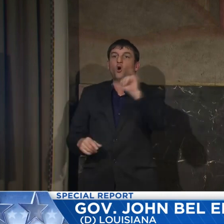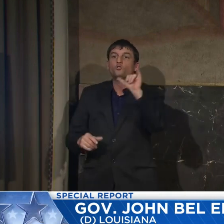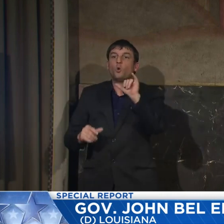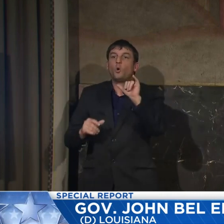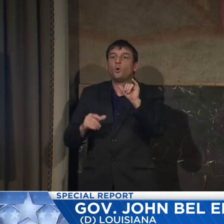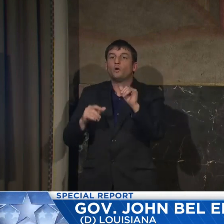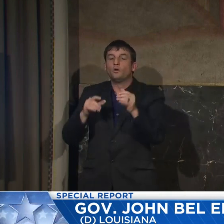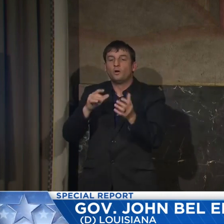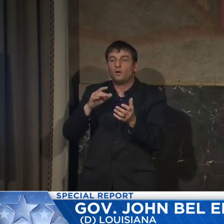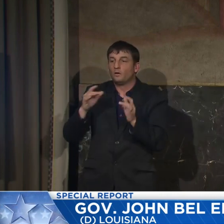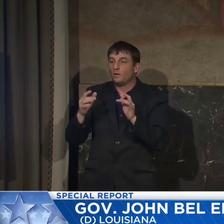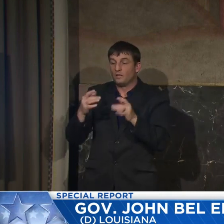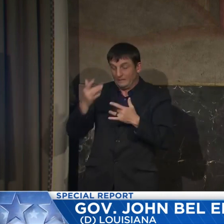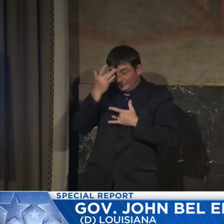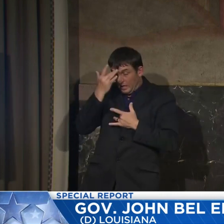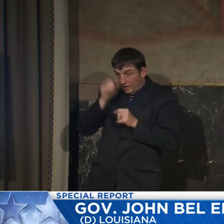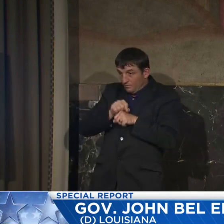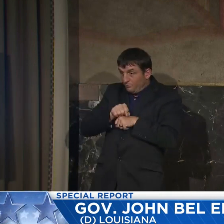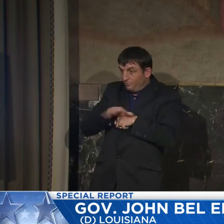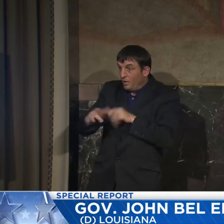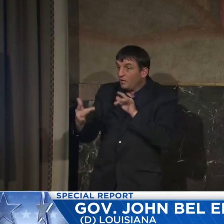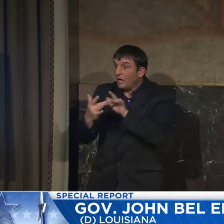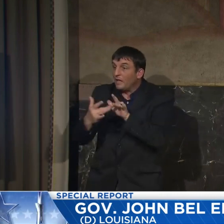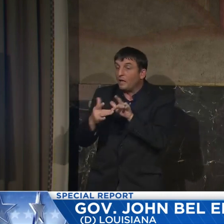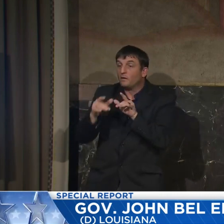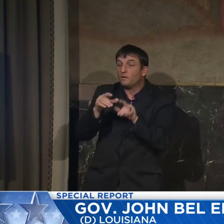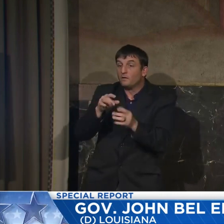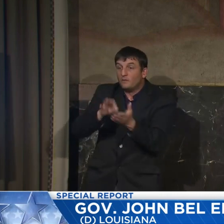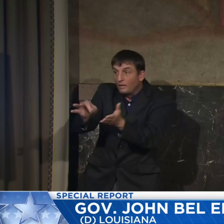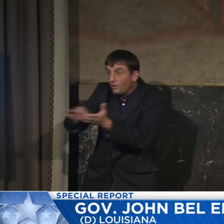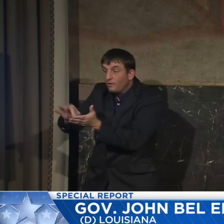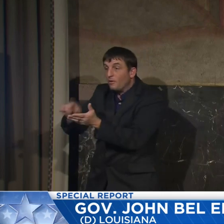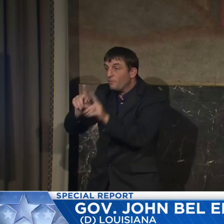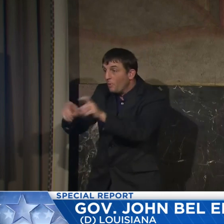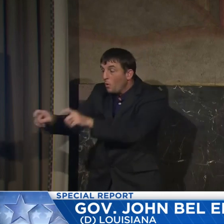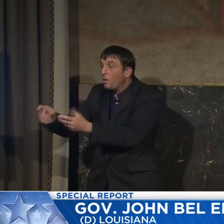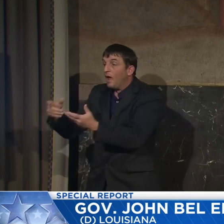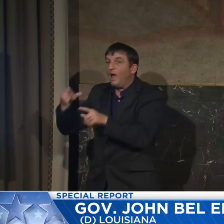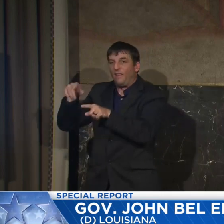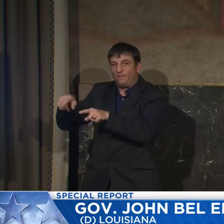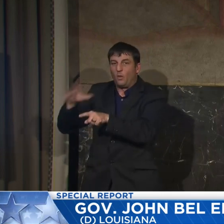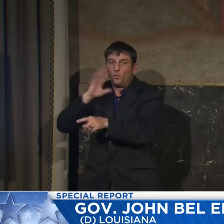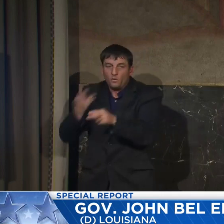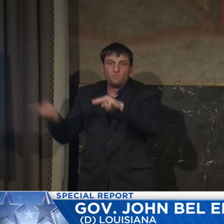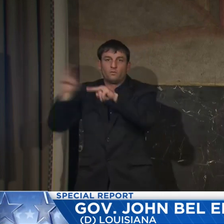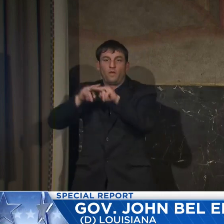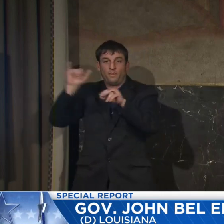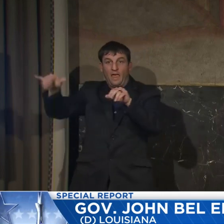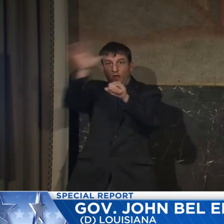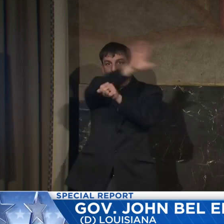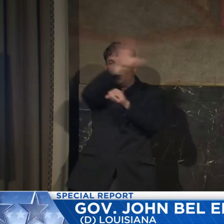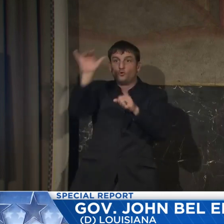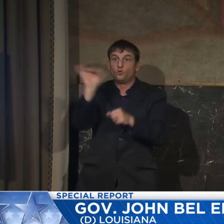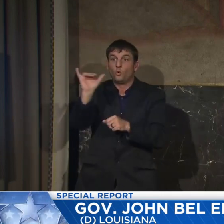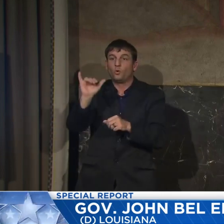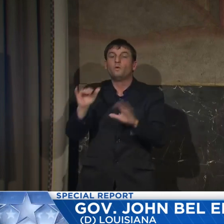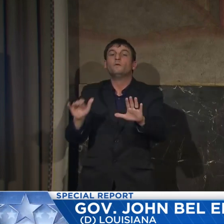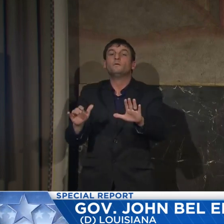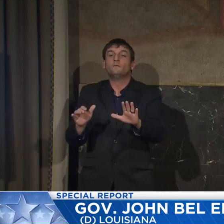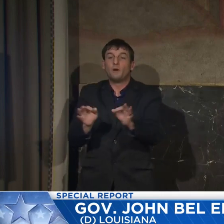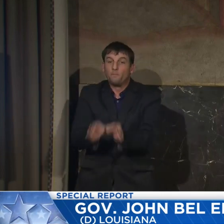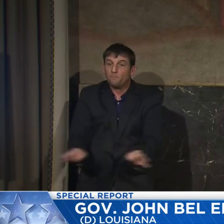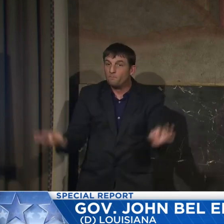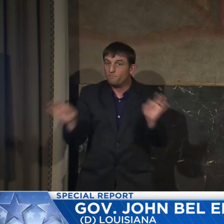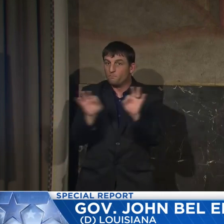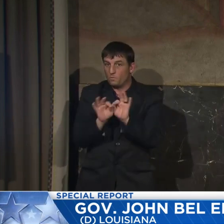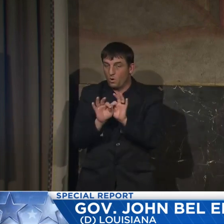efforts. It's important that people understand, though, that while we're easing restrictions, and I just mentioned it,